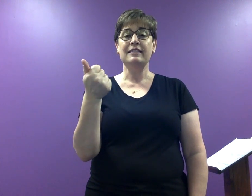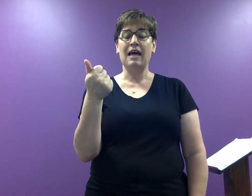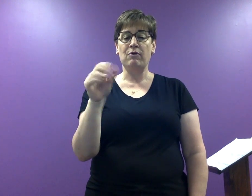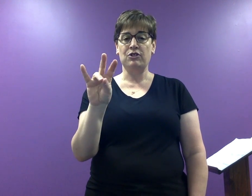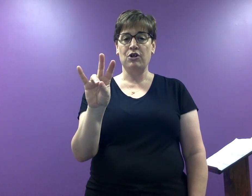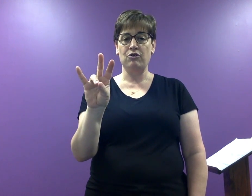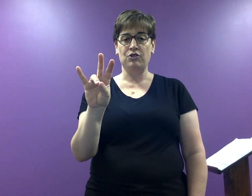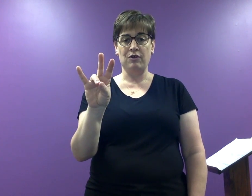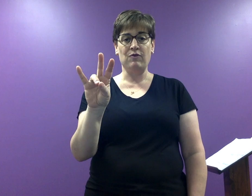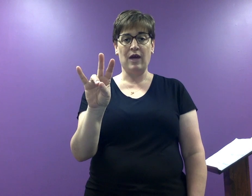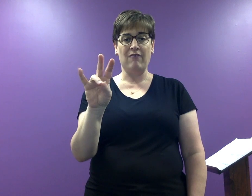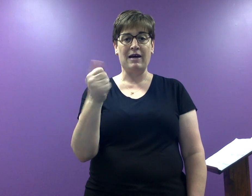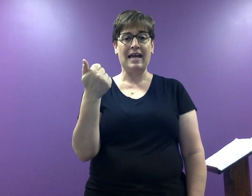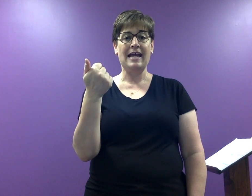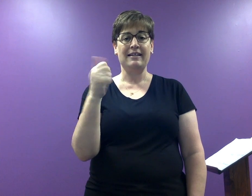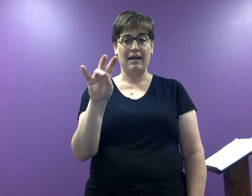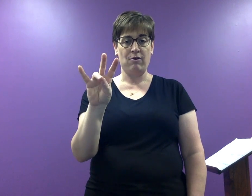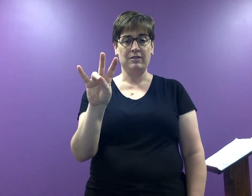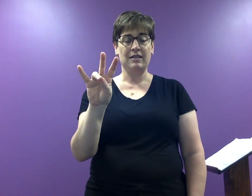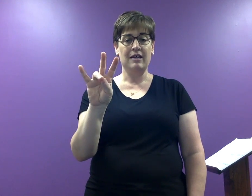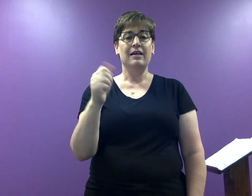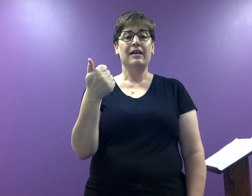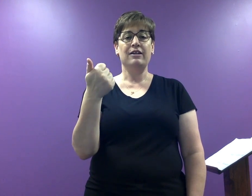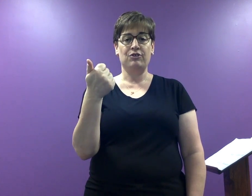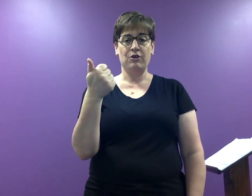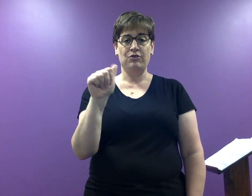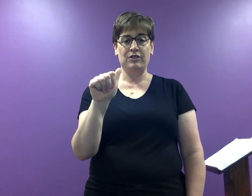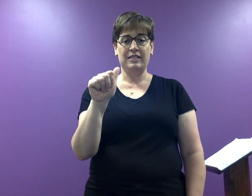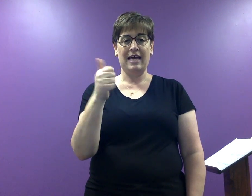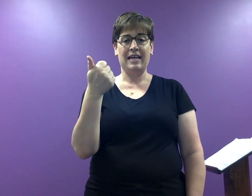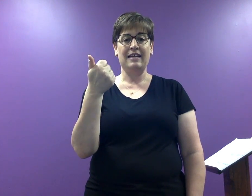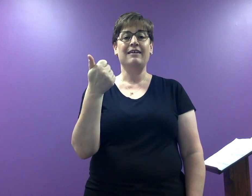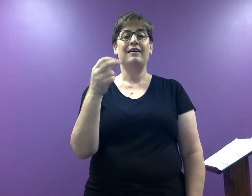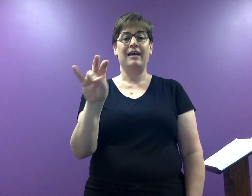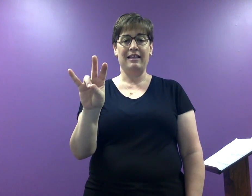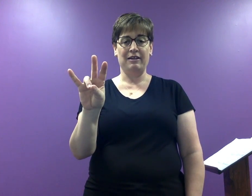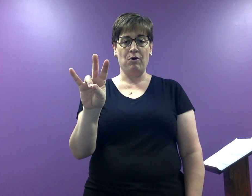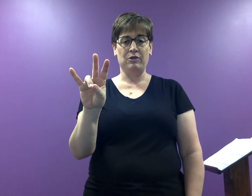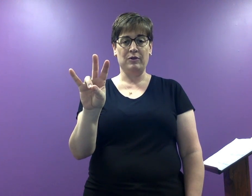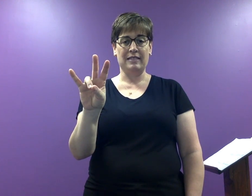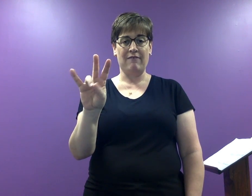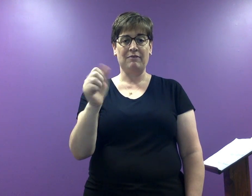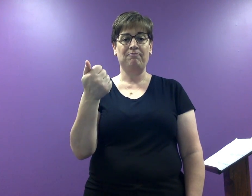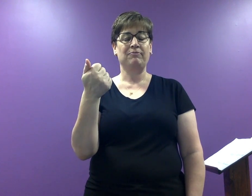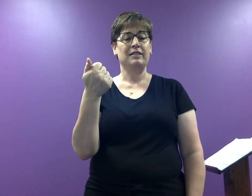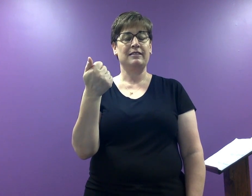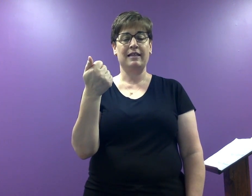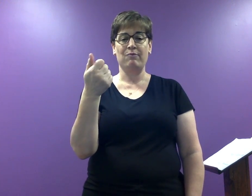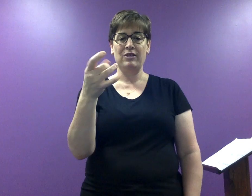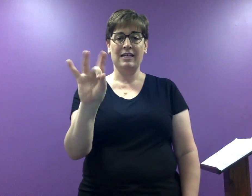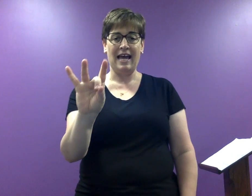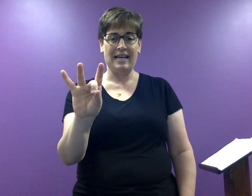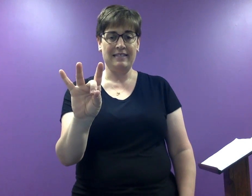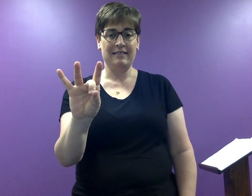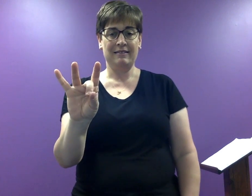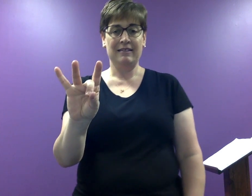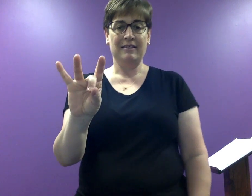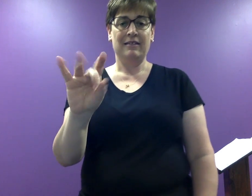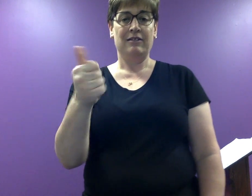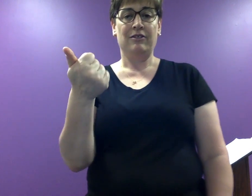how it shows you, if you have my handouts, it shows you the 10 and then going to a 7. Same with an 8. You're